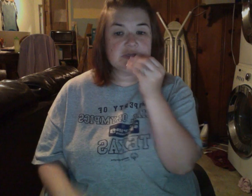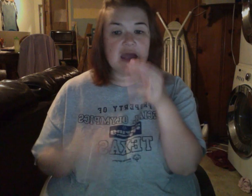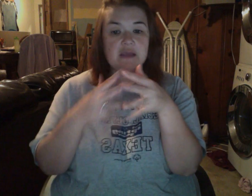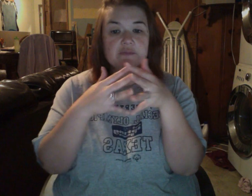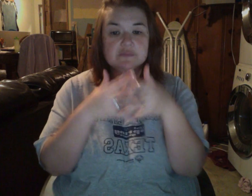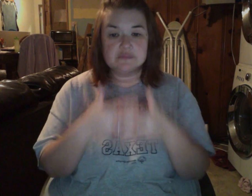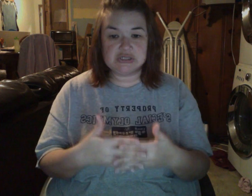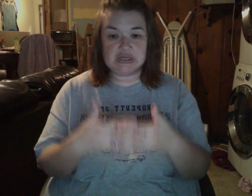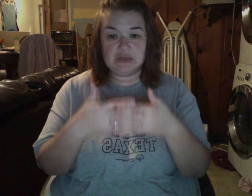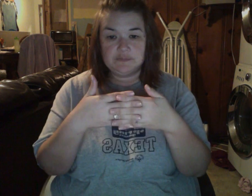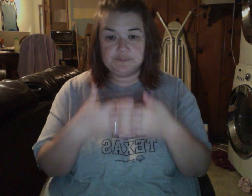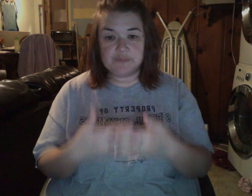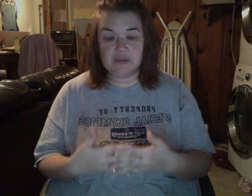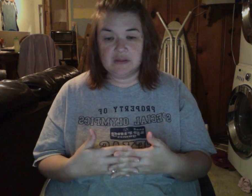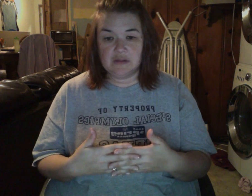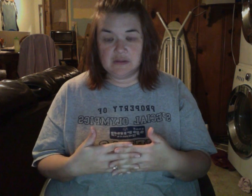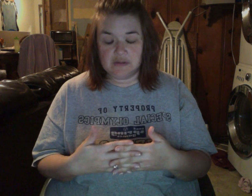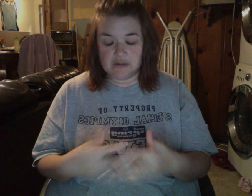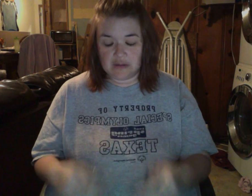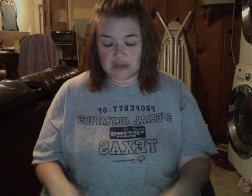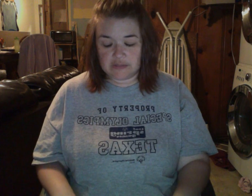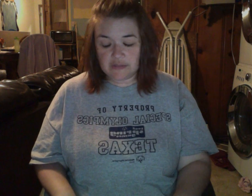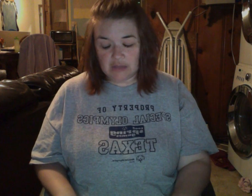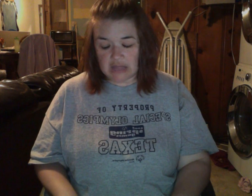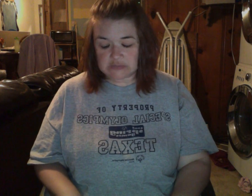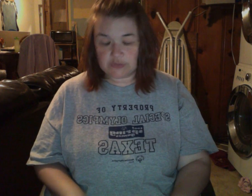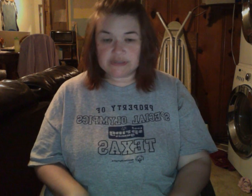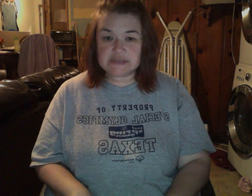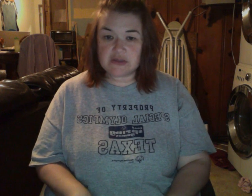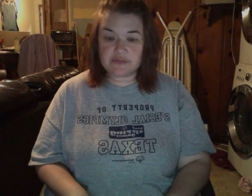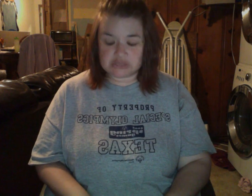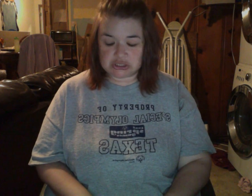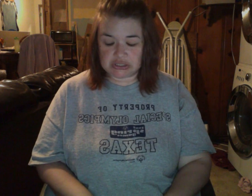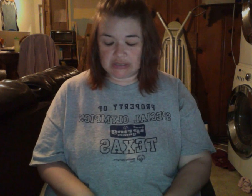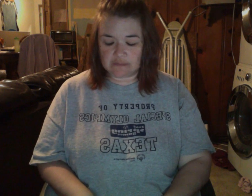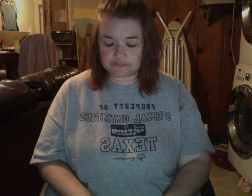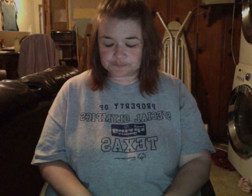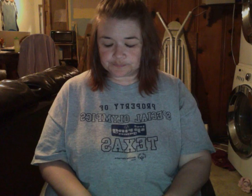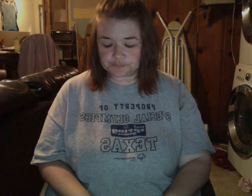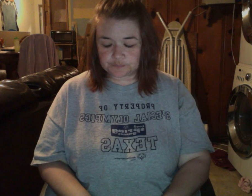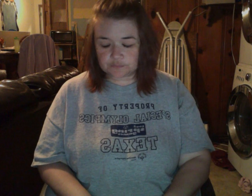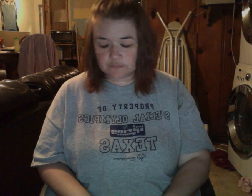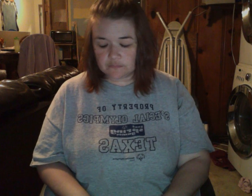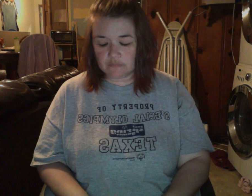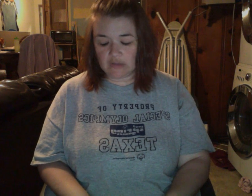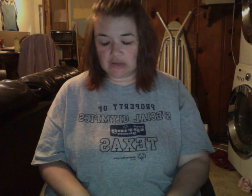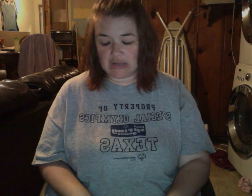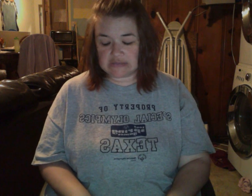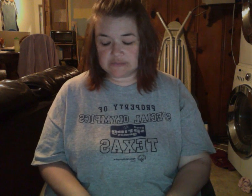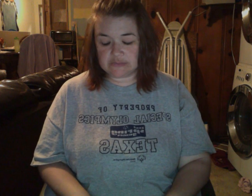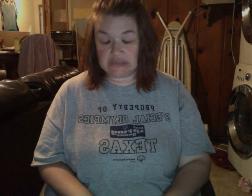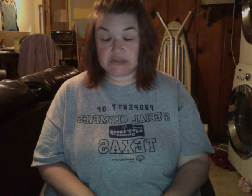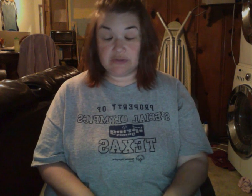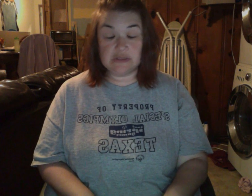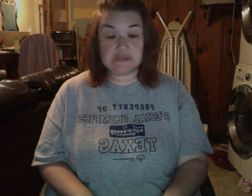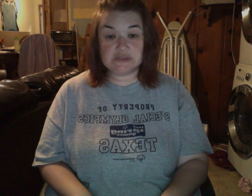snack machine. And then the last word is soda machine. And you guys need to know that this is a